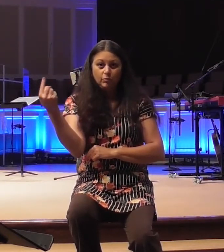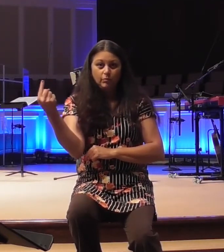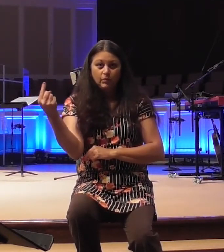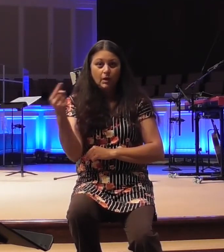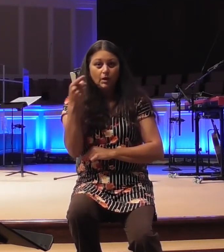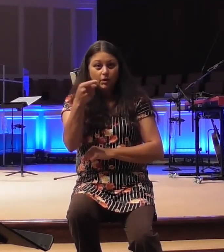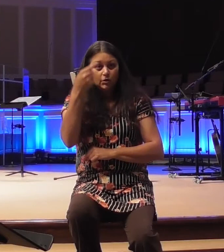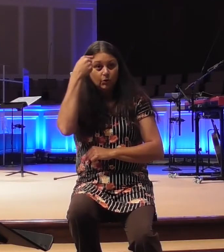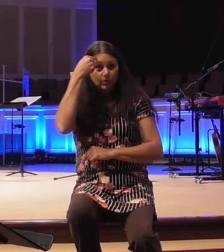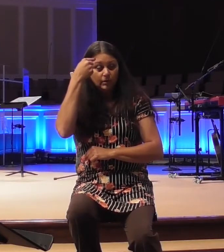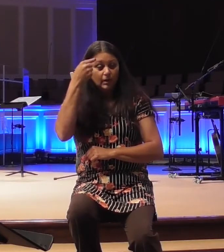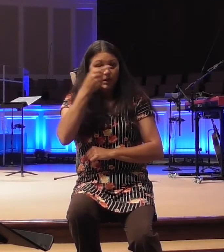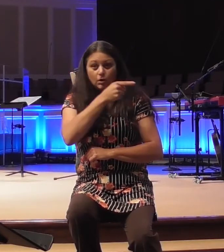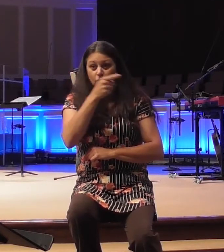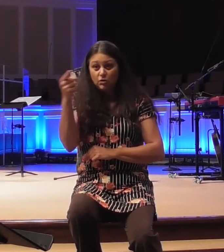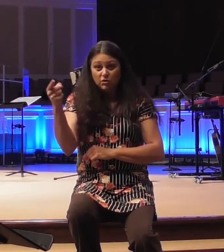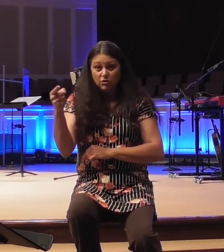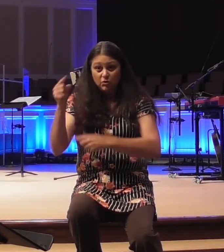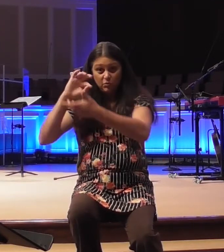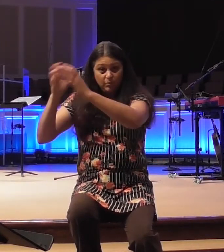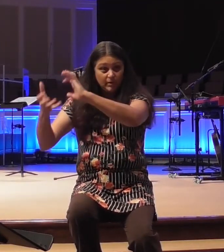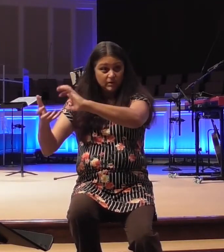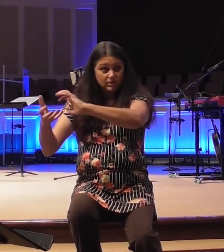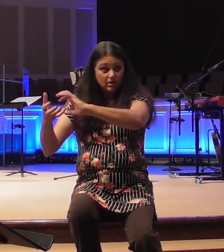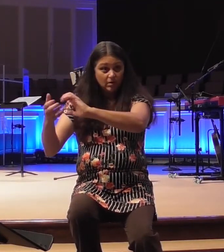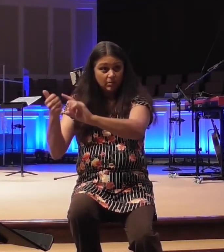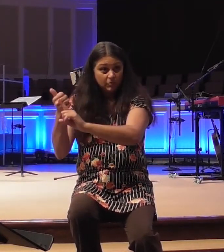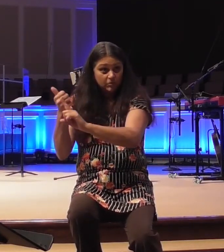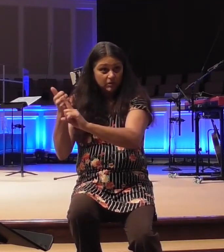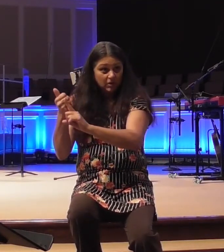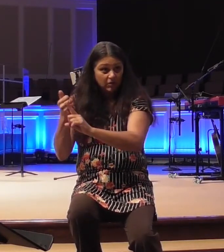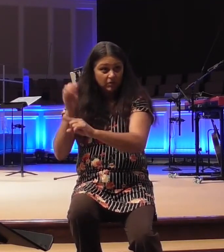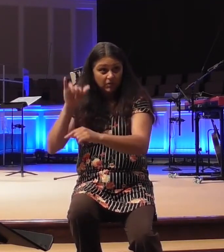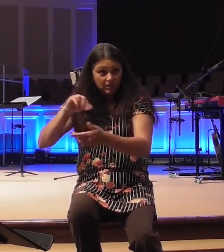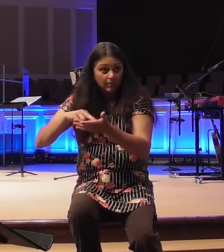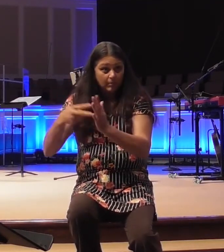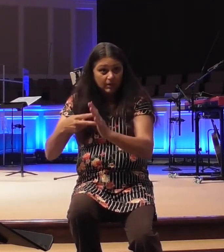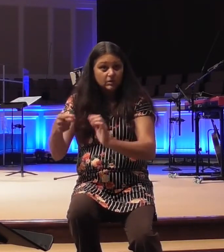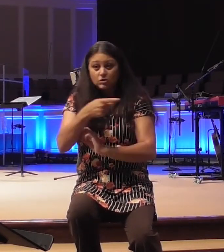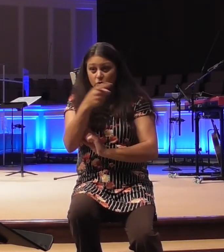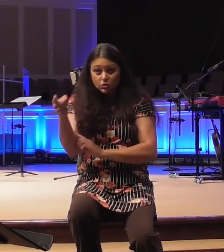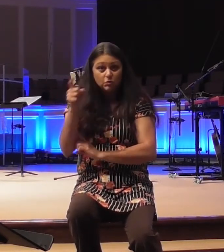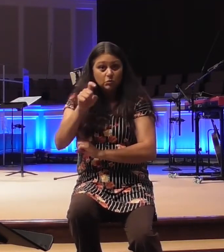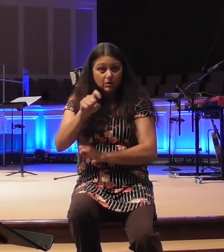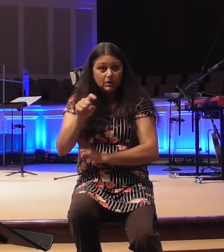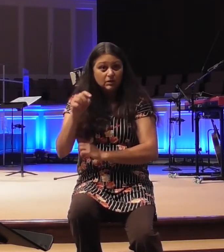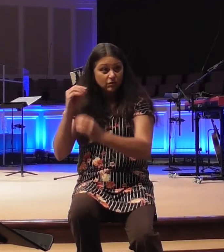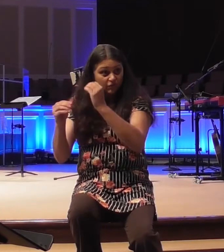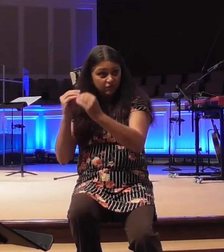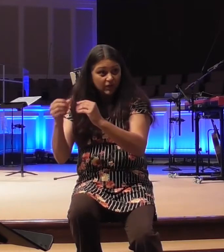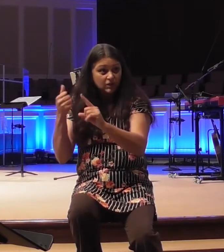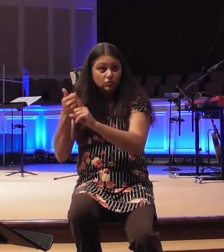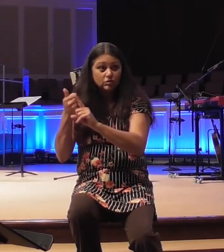it. But you are not on your own. Thirdly, you're not the only one.